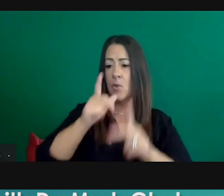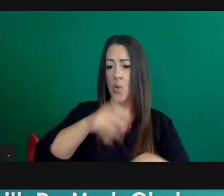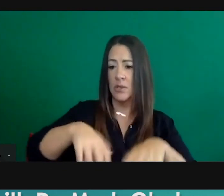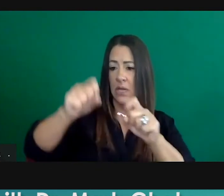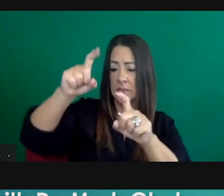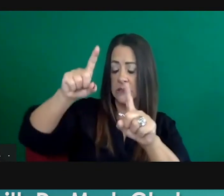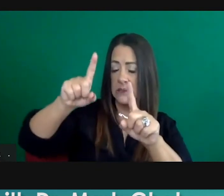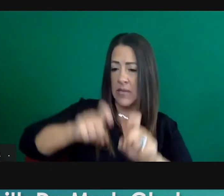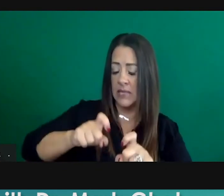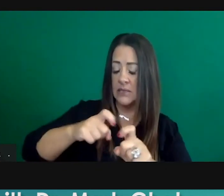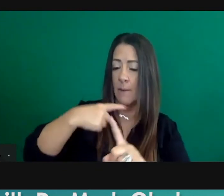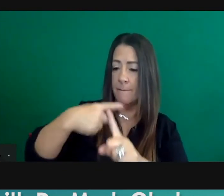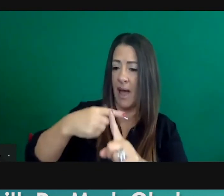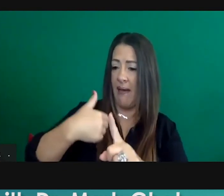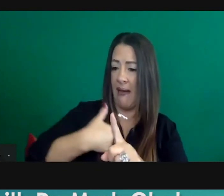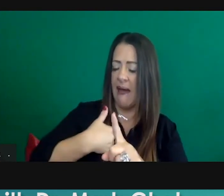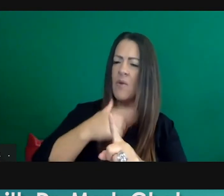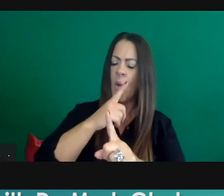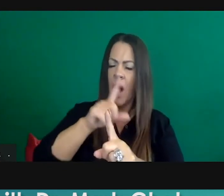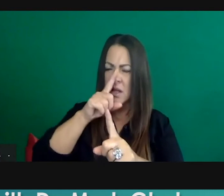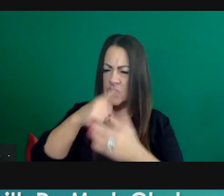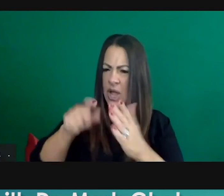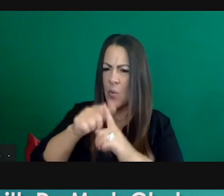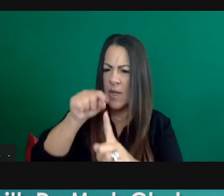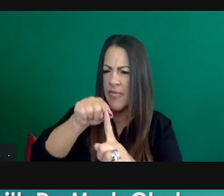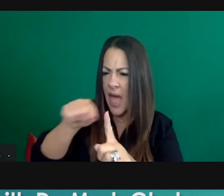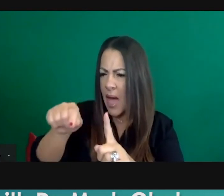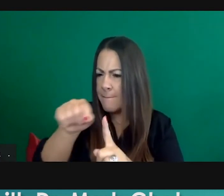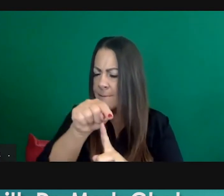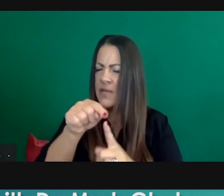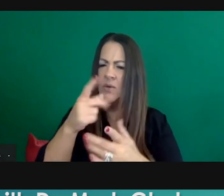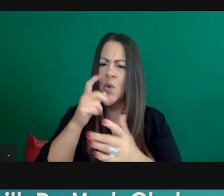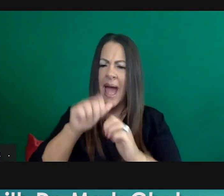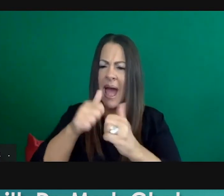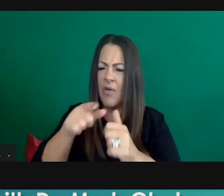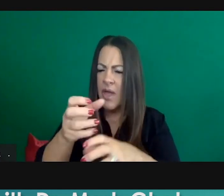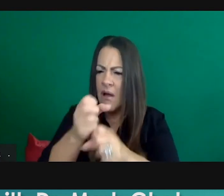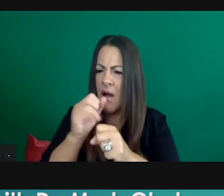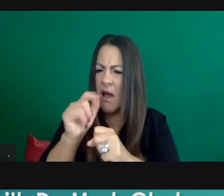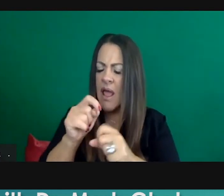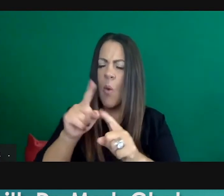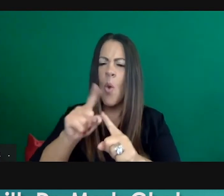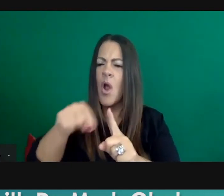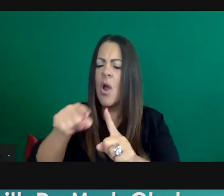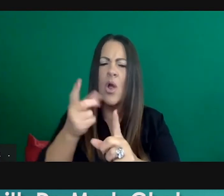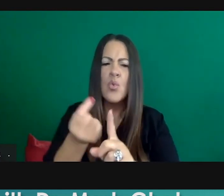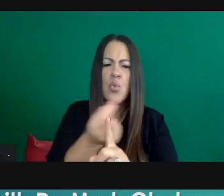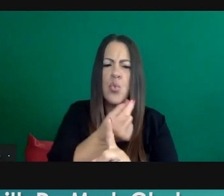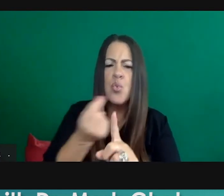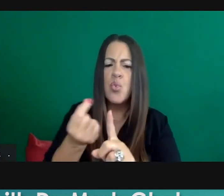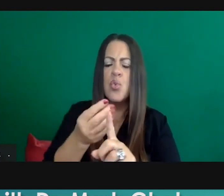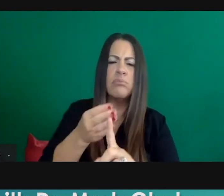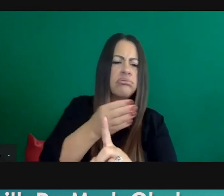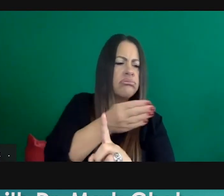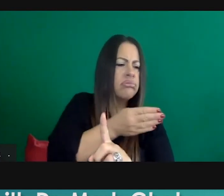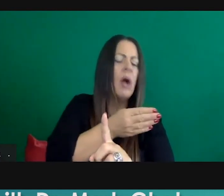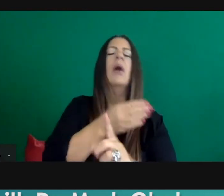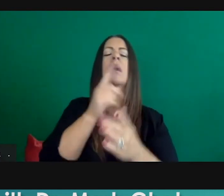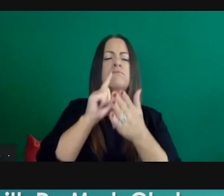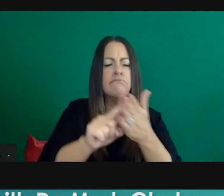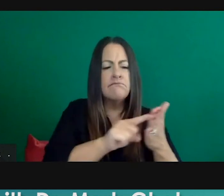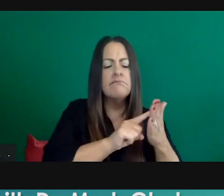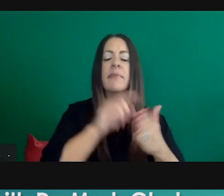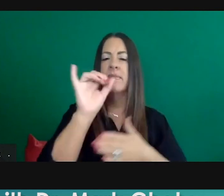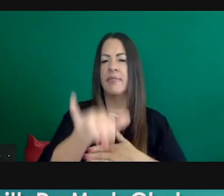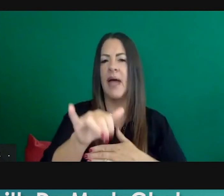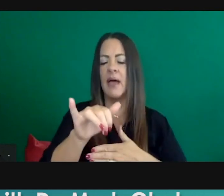an excellent job on, is really useful. So this will be a busy week with San Diego in conversations about how we plan moving